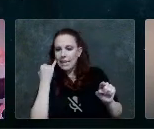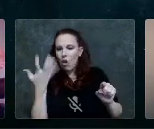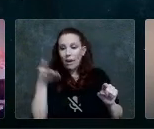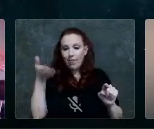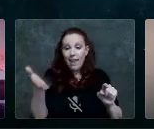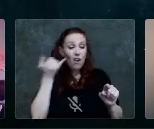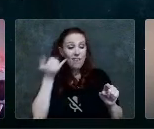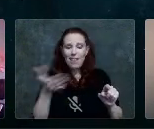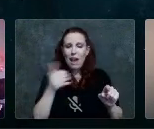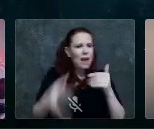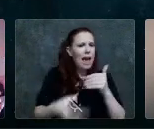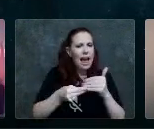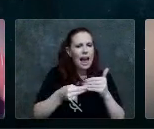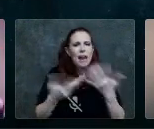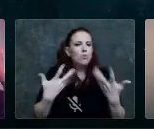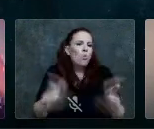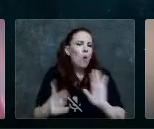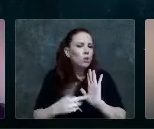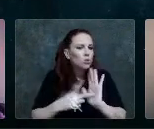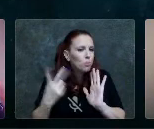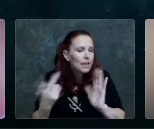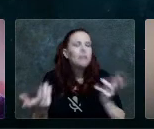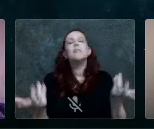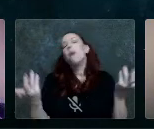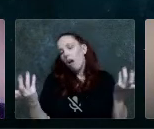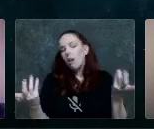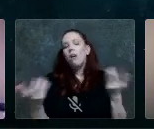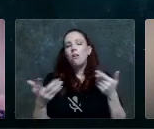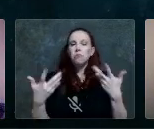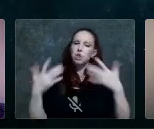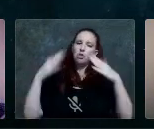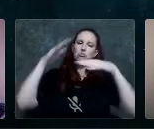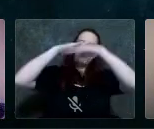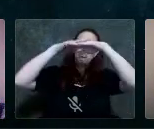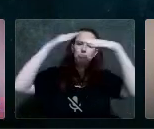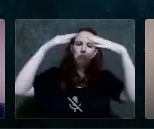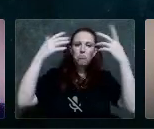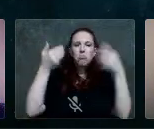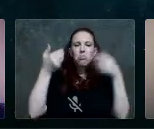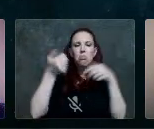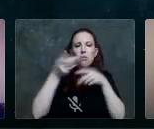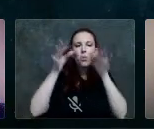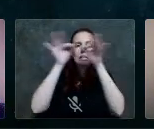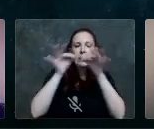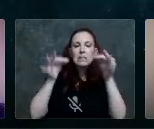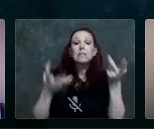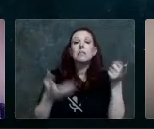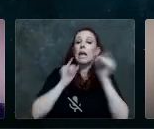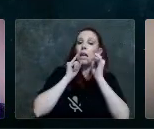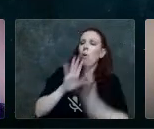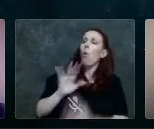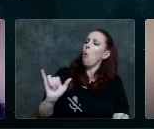already there, I'm not going to add it because I want to remove the duplicates. Whatever, right? Like you're giving your high-level approach. It's a few sentences. The interviewer might say, great, that makes